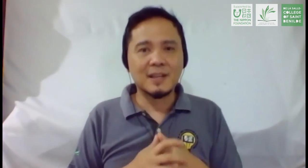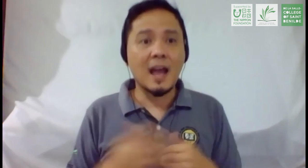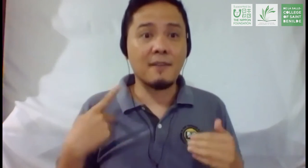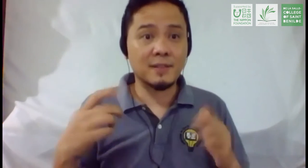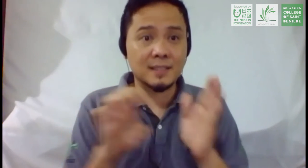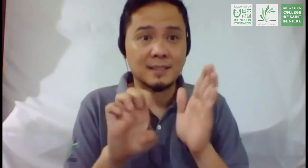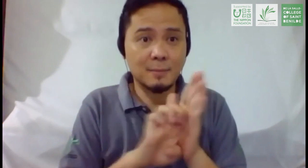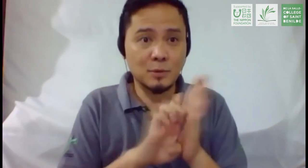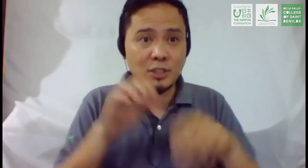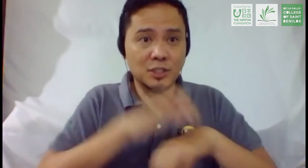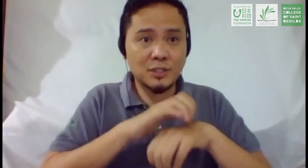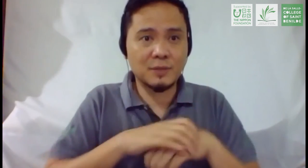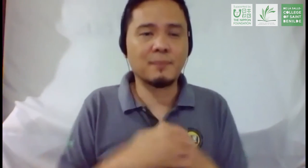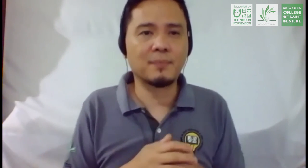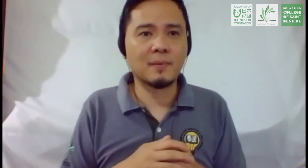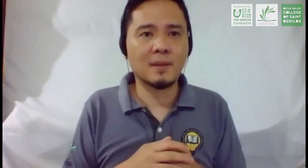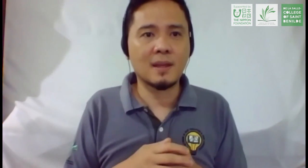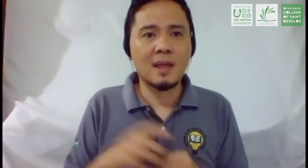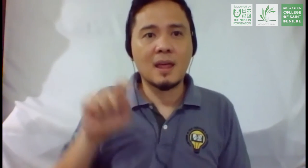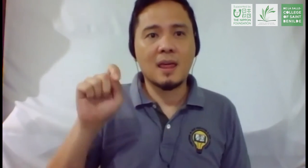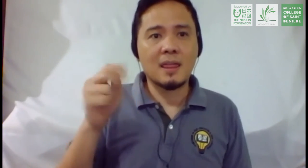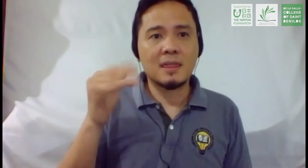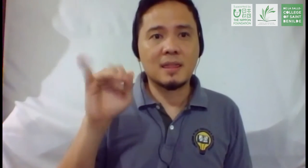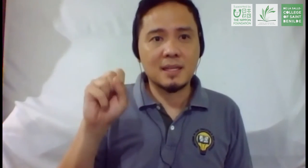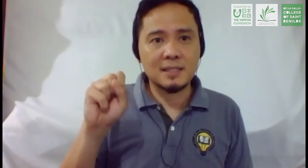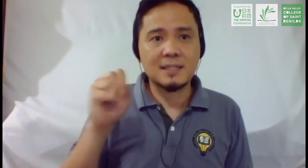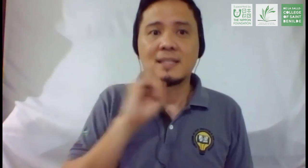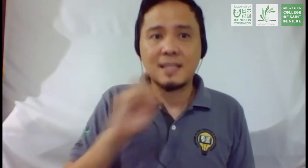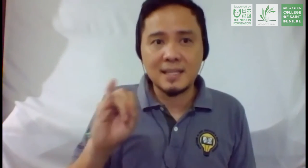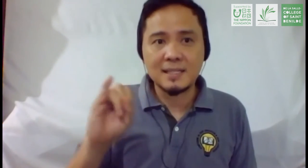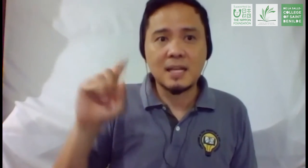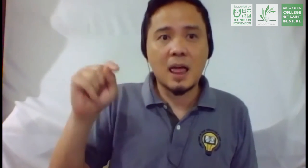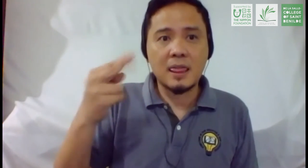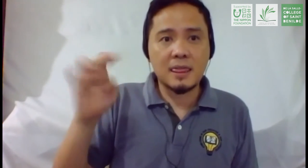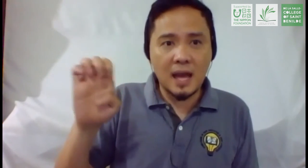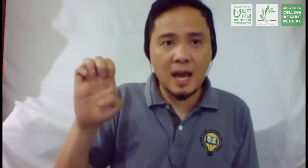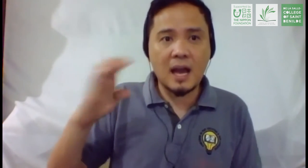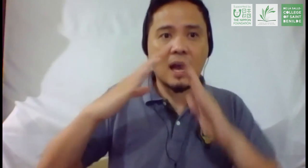This is the house. This is the house.